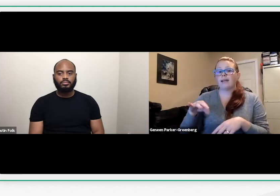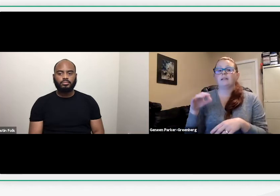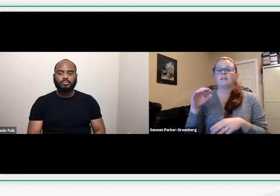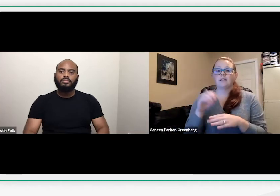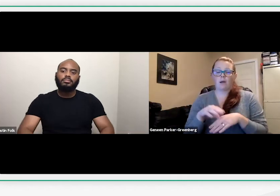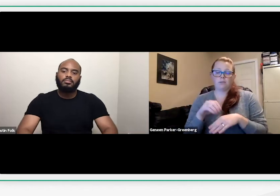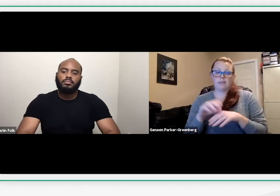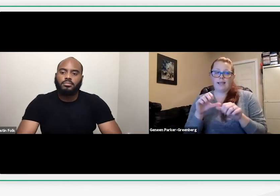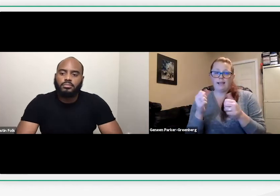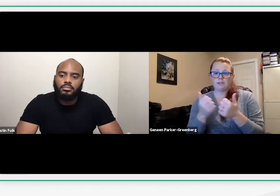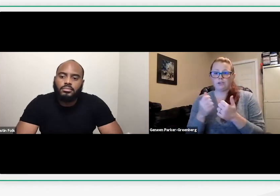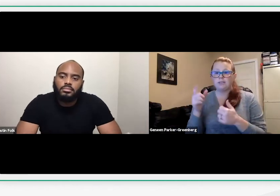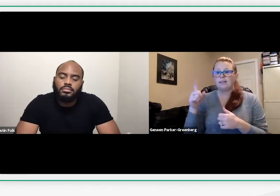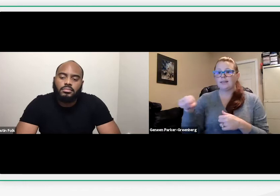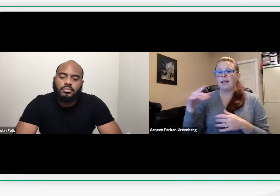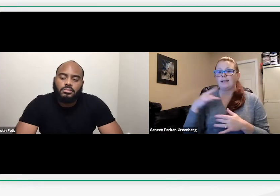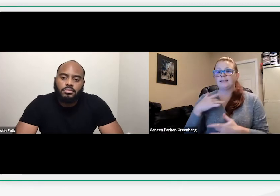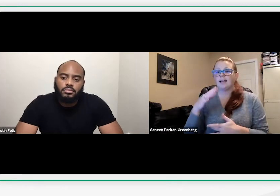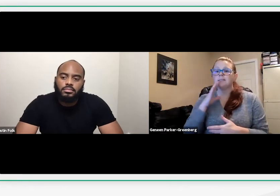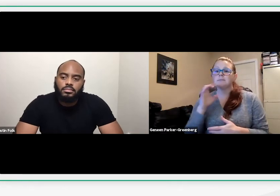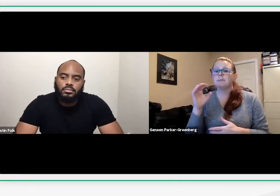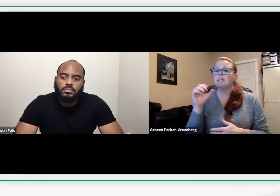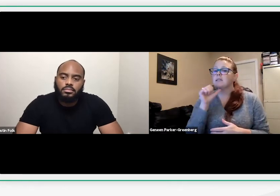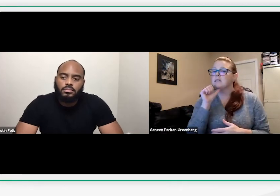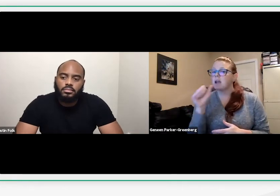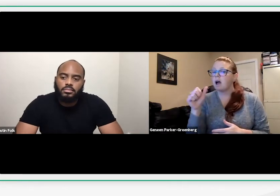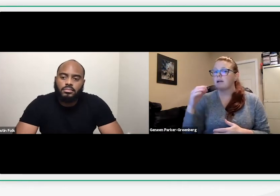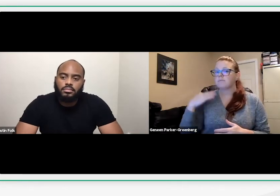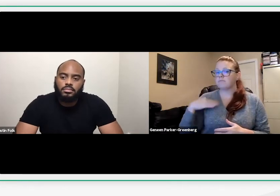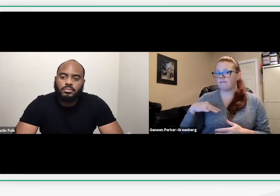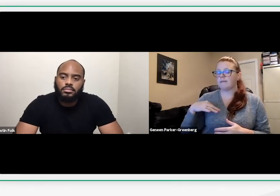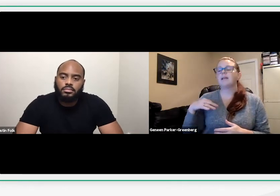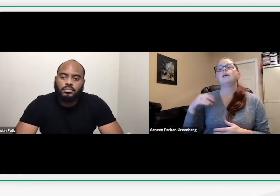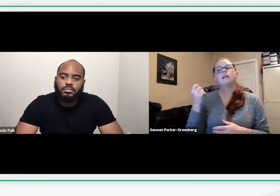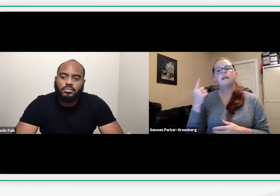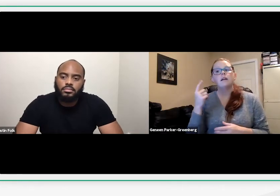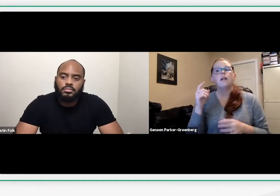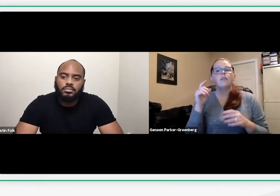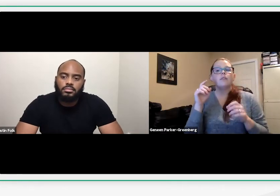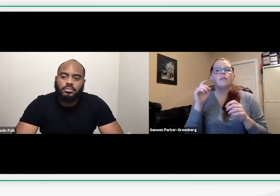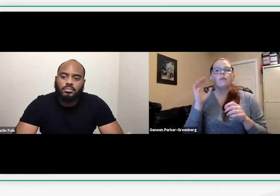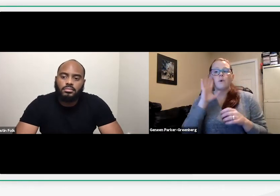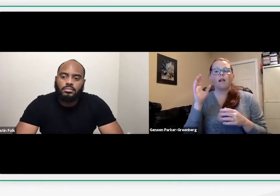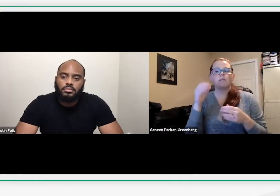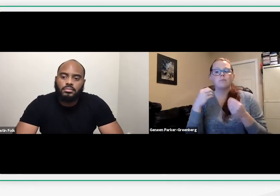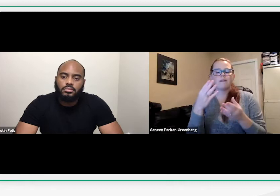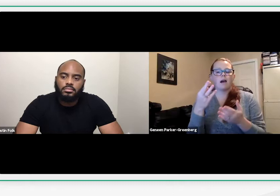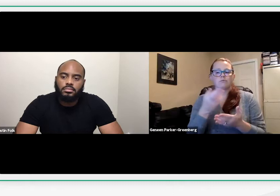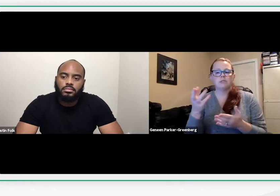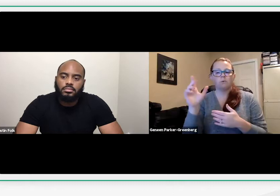credit score. Or consumer credit counseling agencies, they are typically